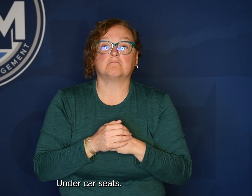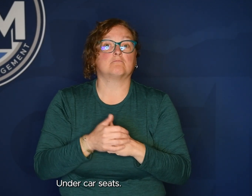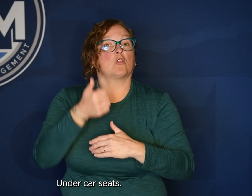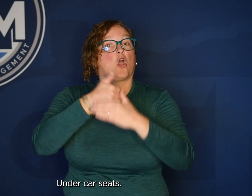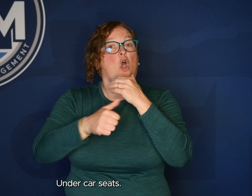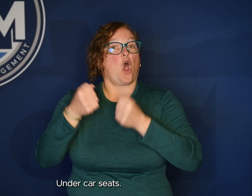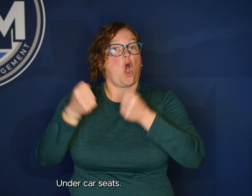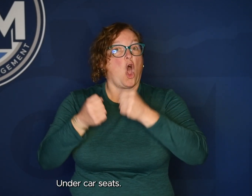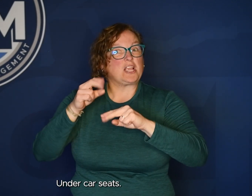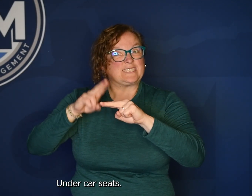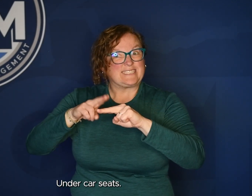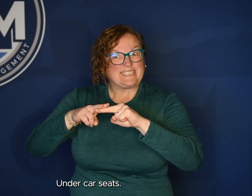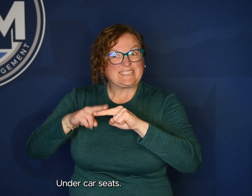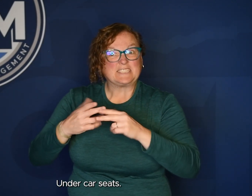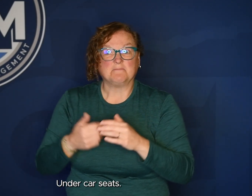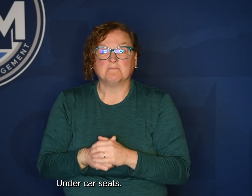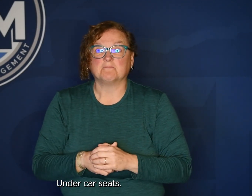Under car seats.